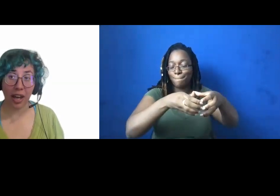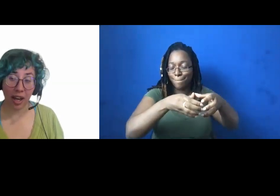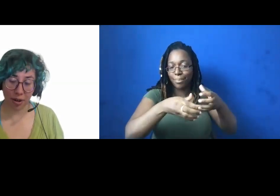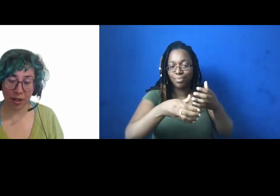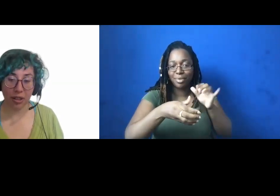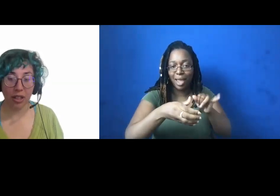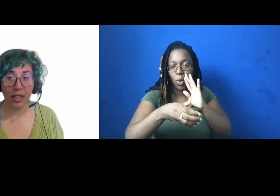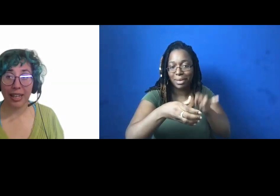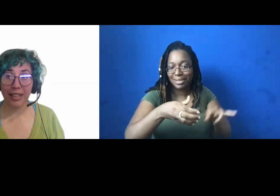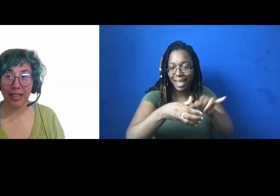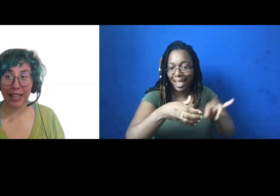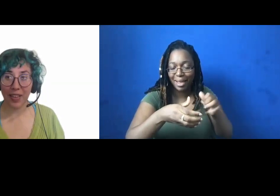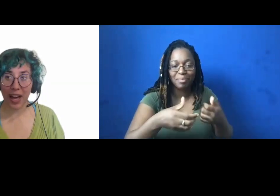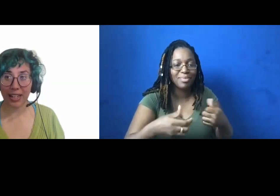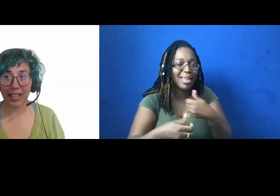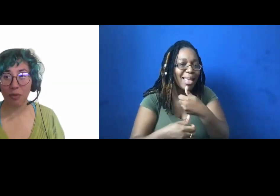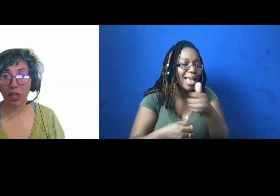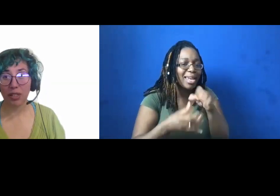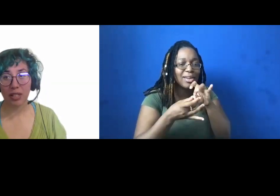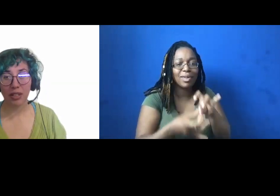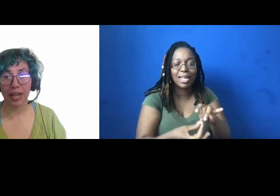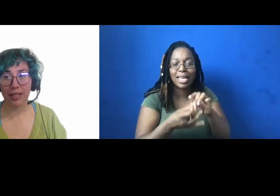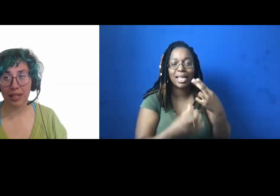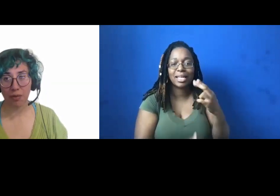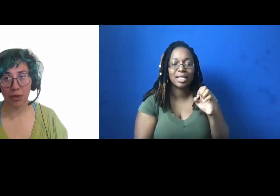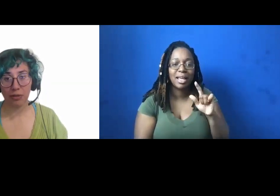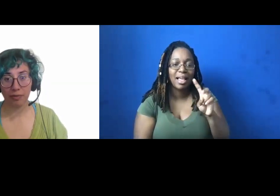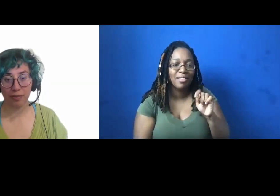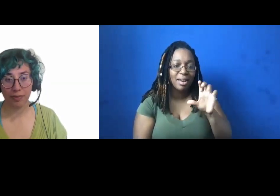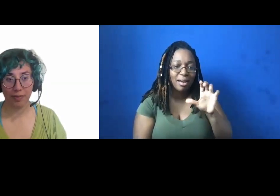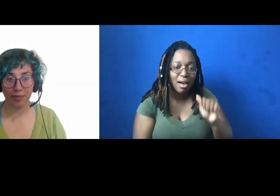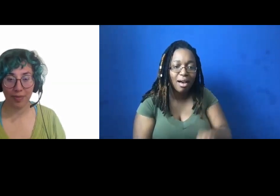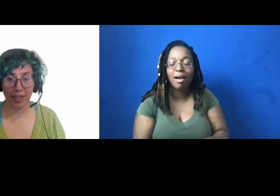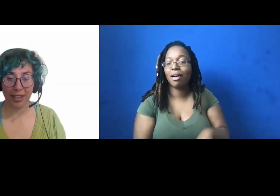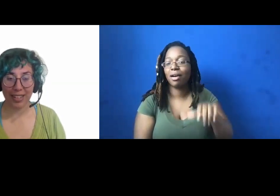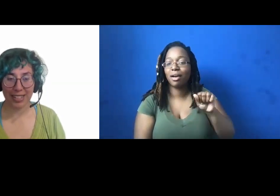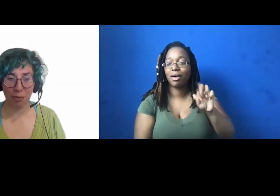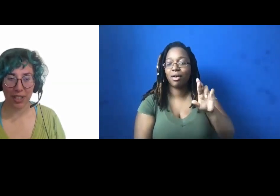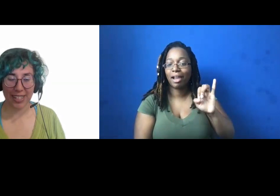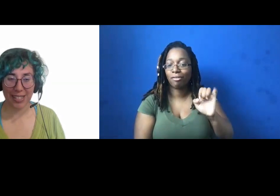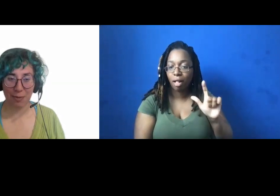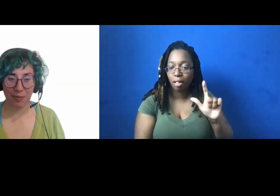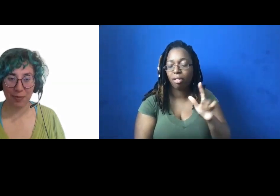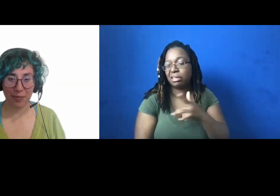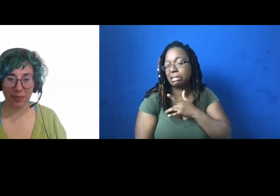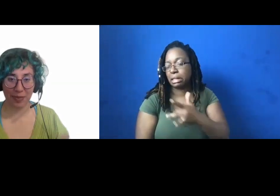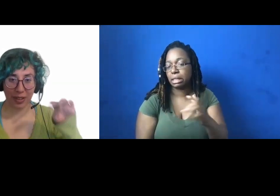Helvetica, Arial, anything like that can be considered accessible. Next slide,